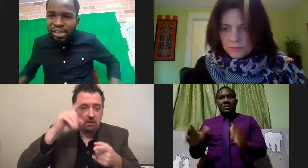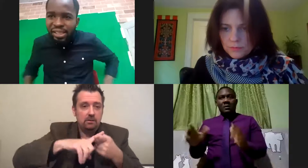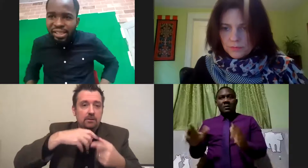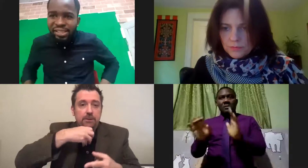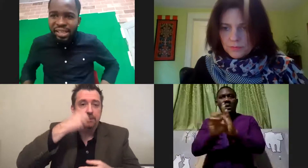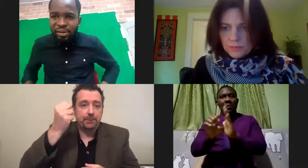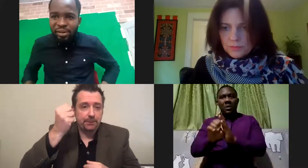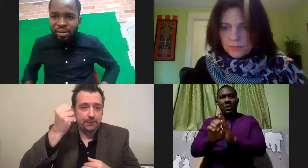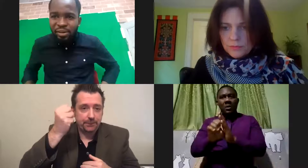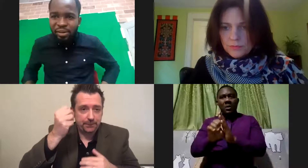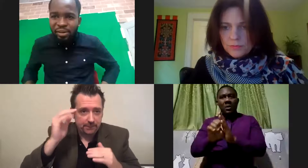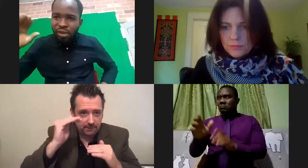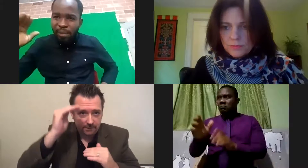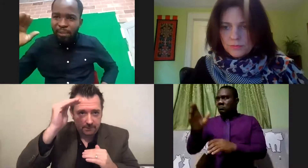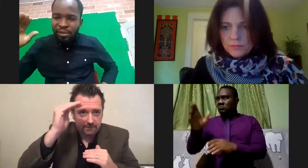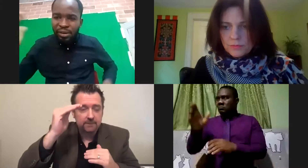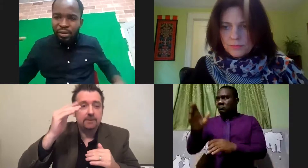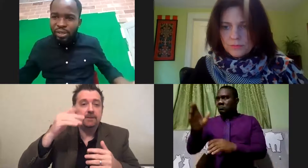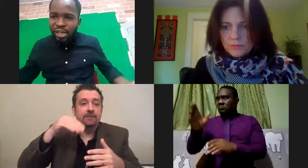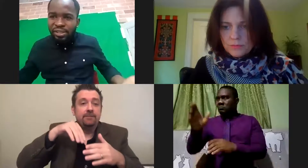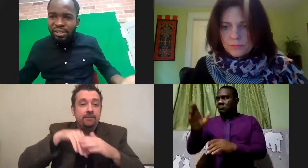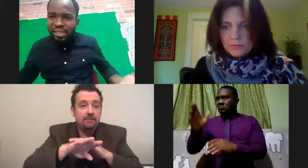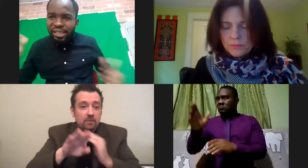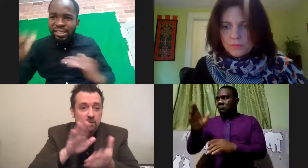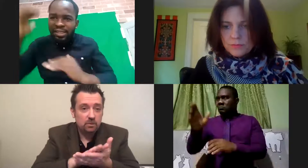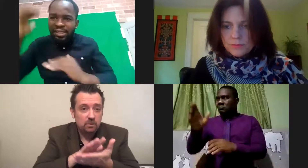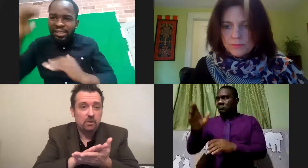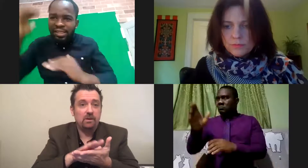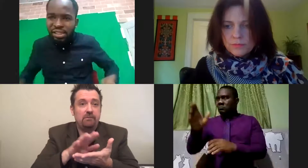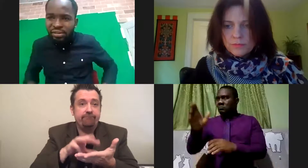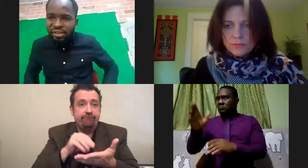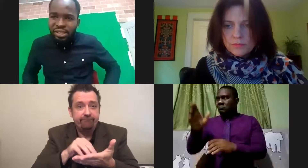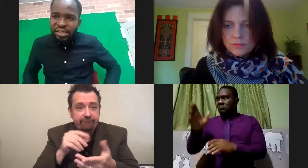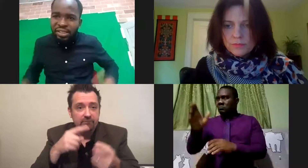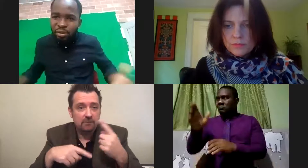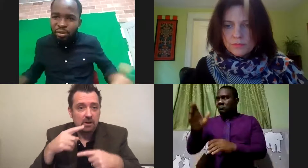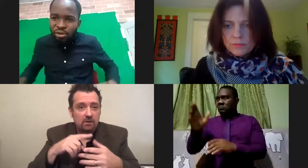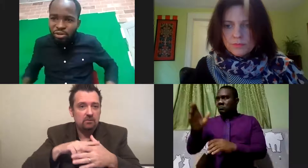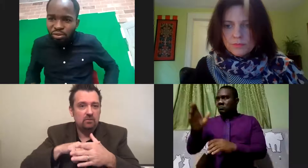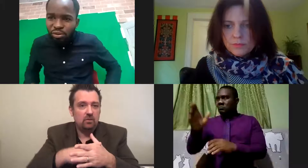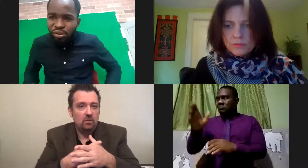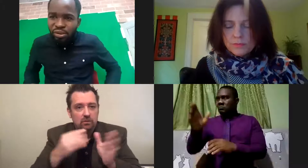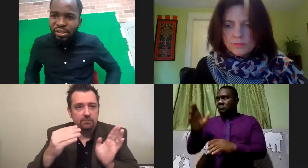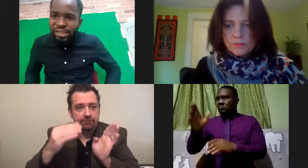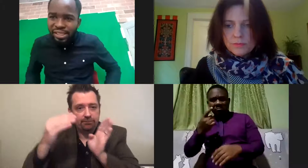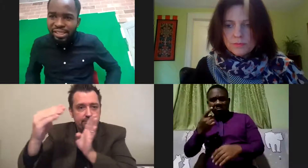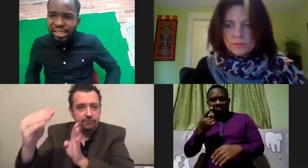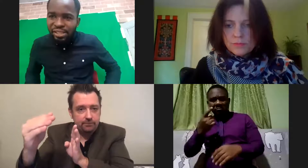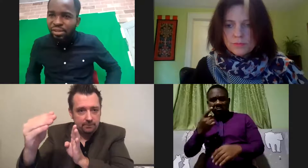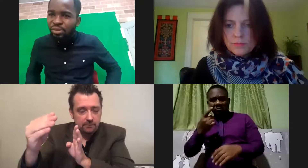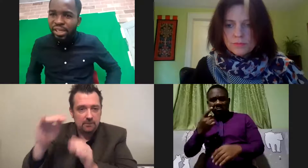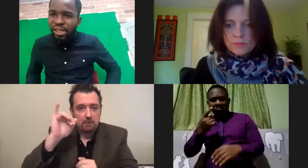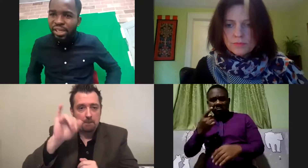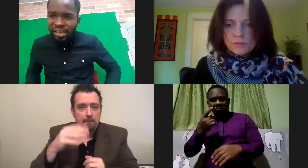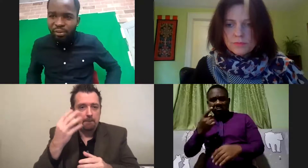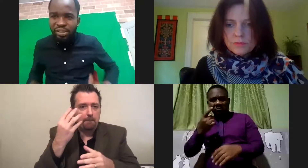they learn sign language? They grow up without learning language fully. To school, then they start